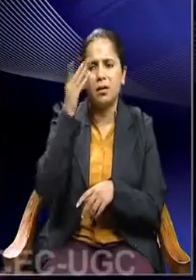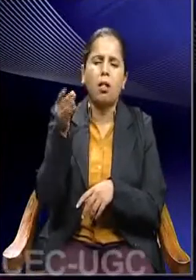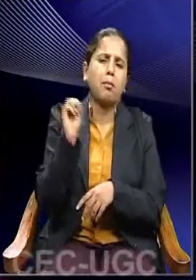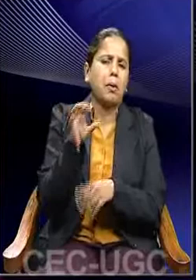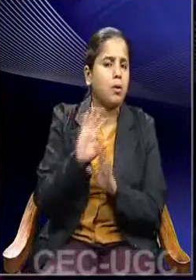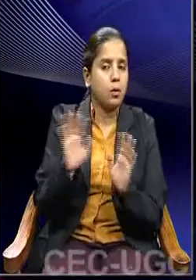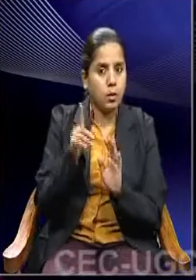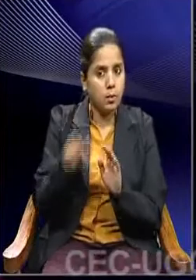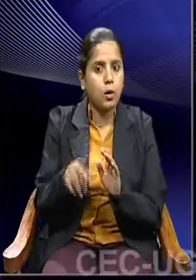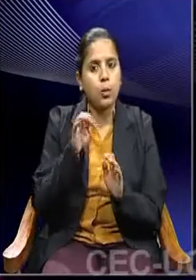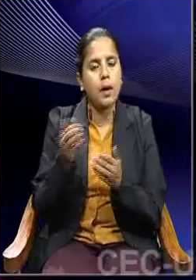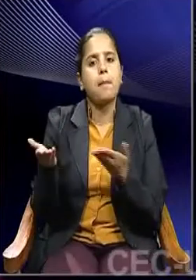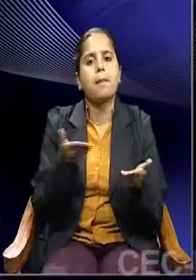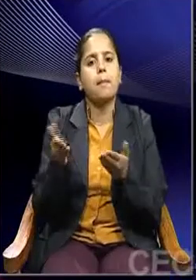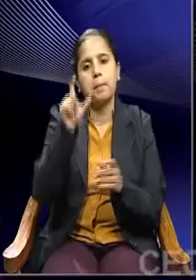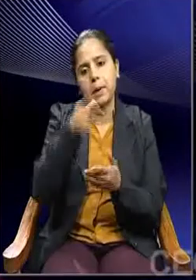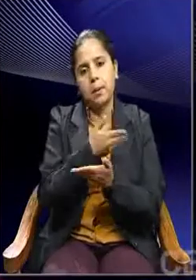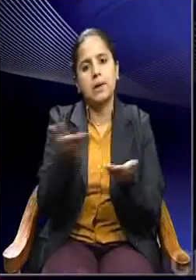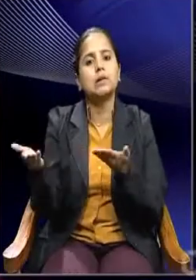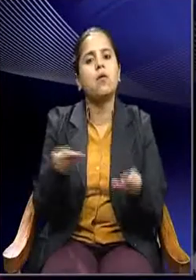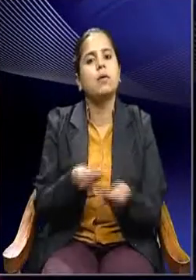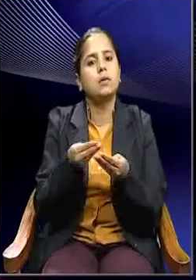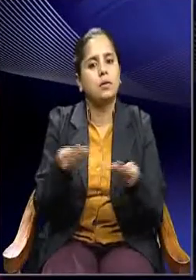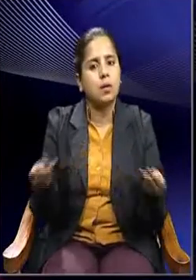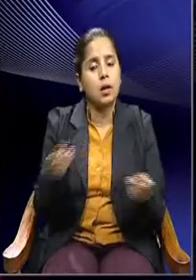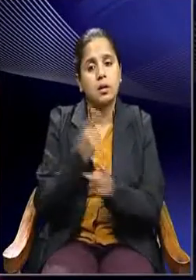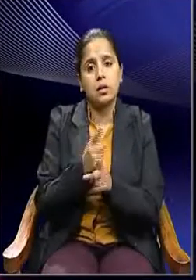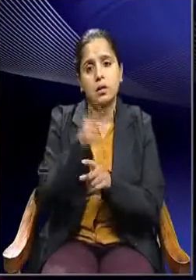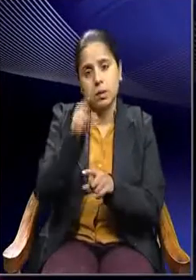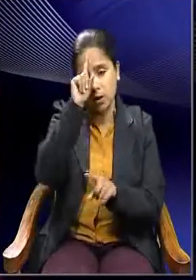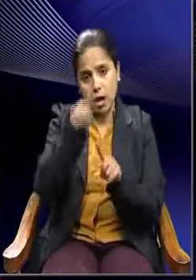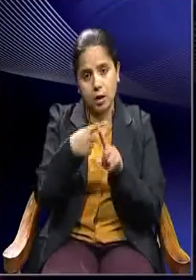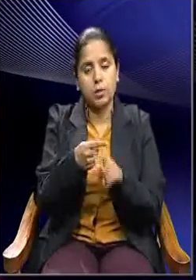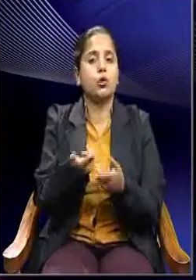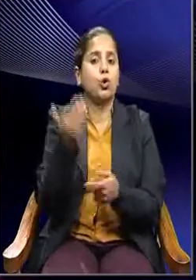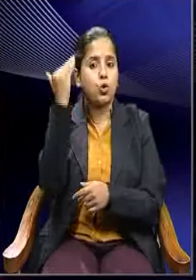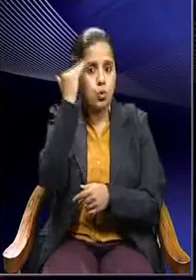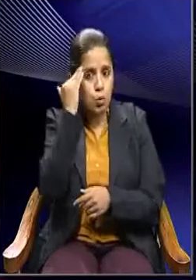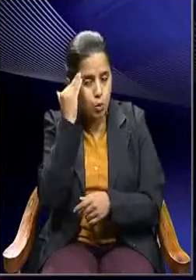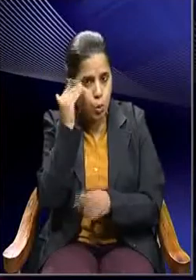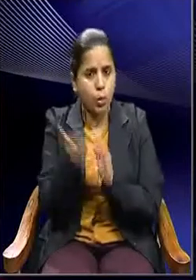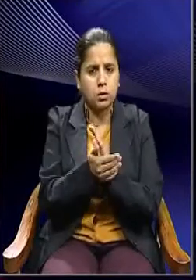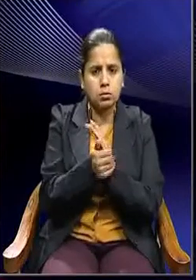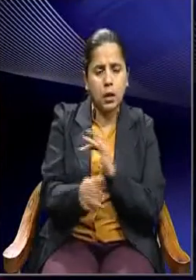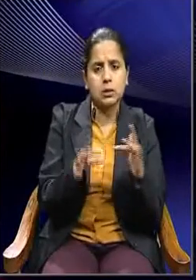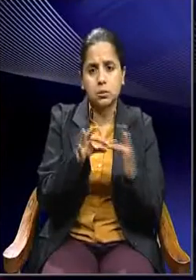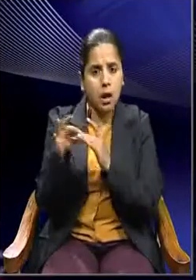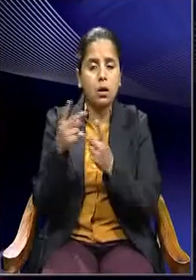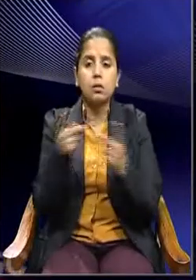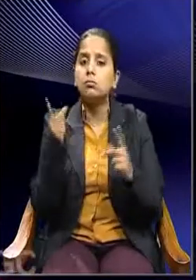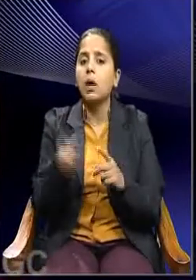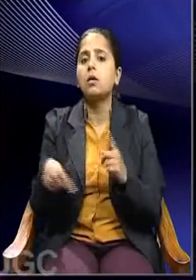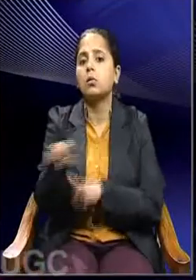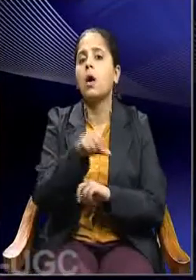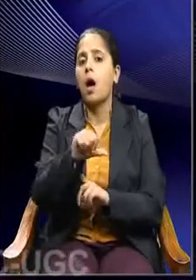of public service which requires teachers' expert knowledge, specialized skills amongst others. Then